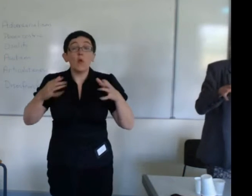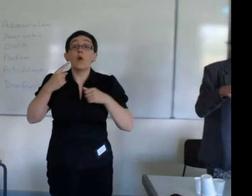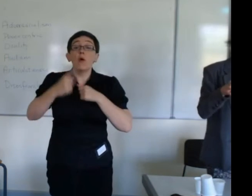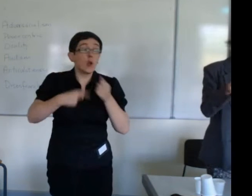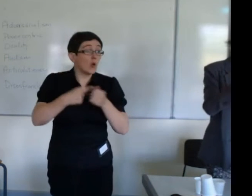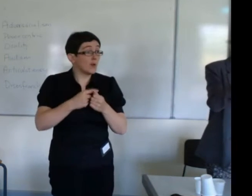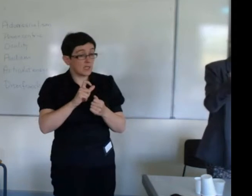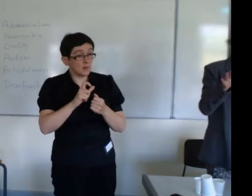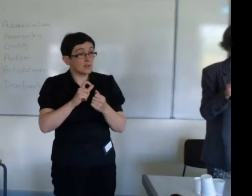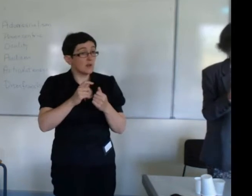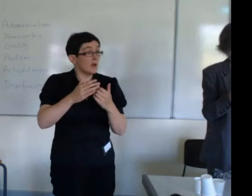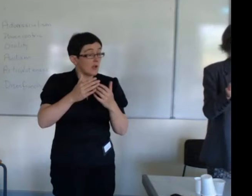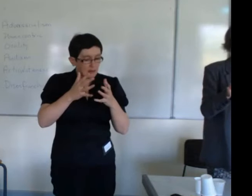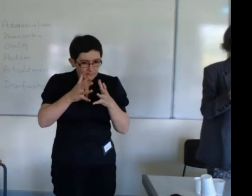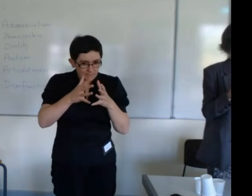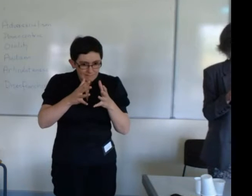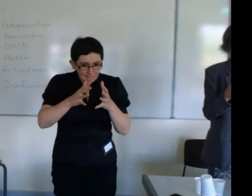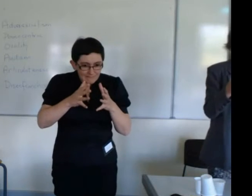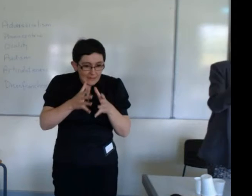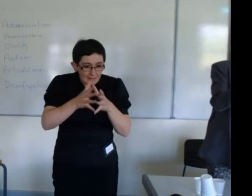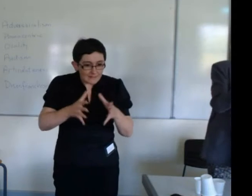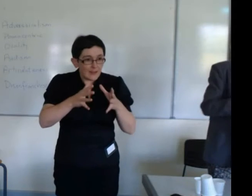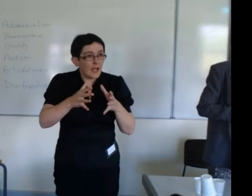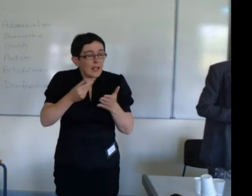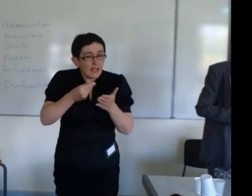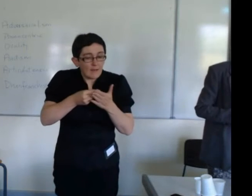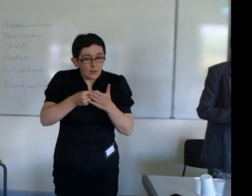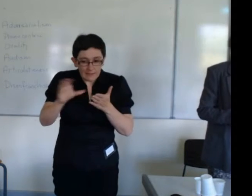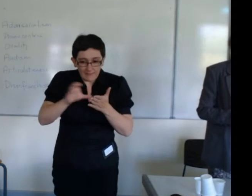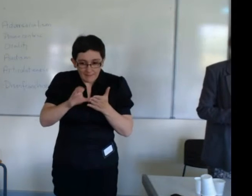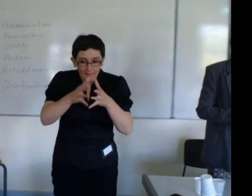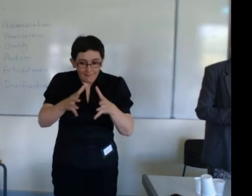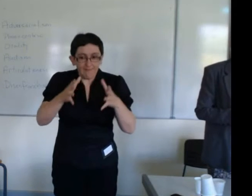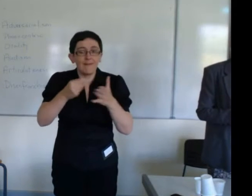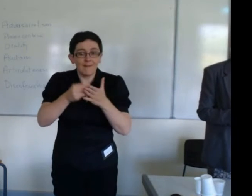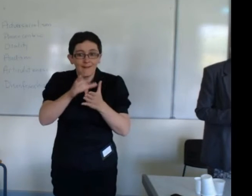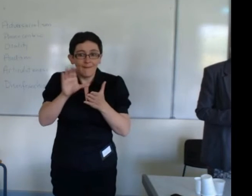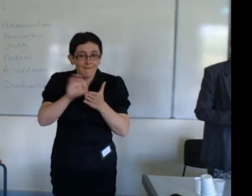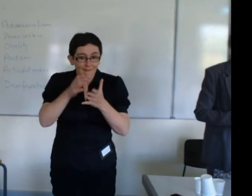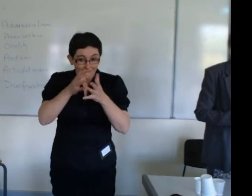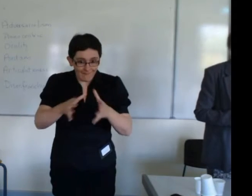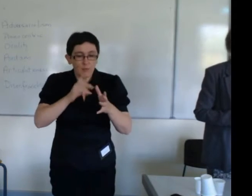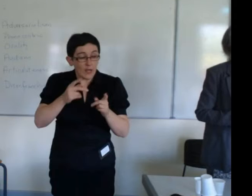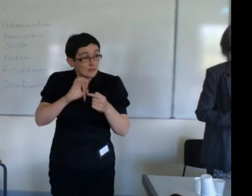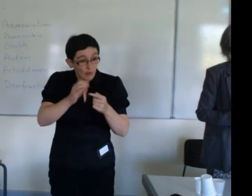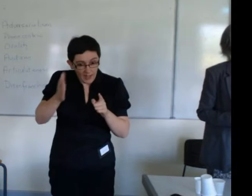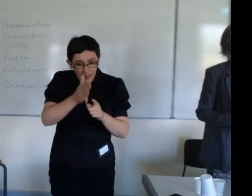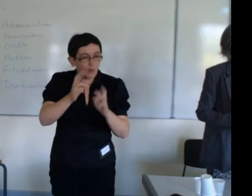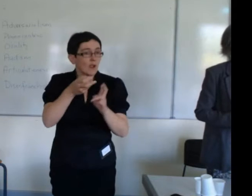bit of an amorphous thing that follows a little bit of funding, but trying to go where you want to go. But at the same time, I suppose it was a good year for us